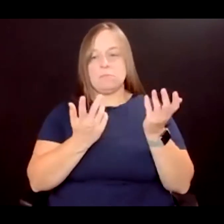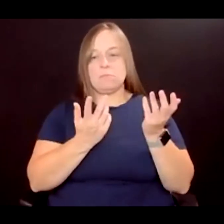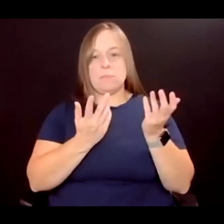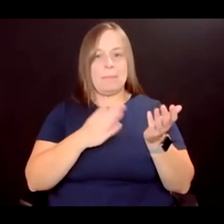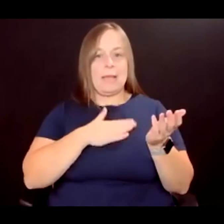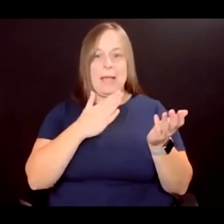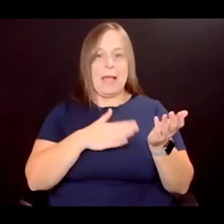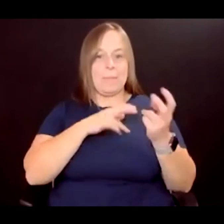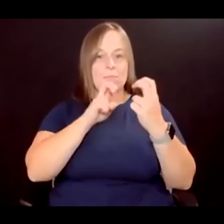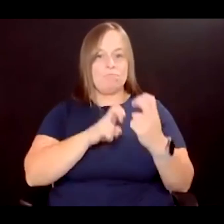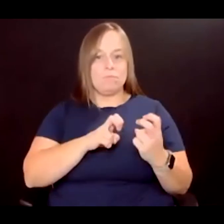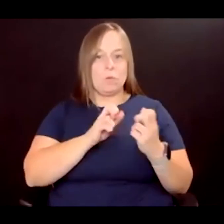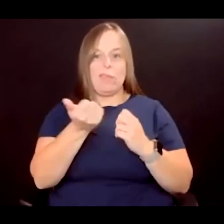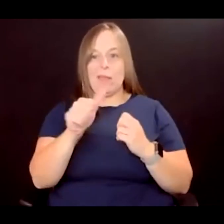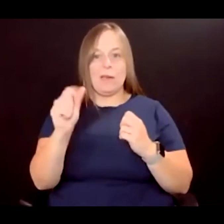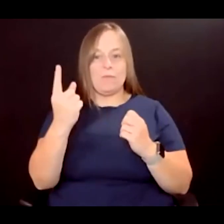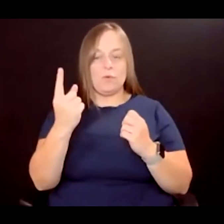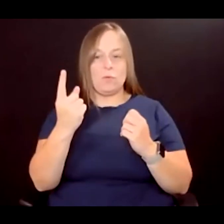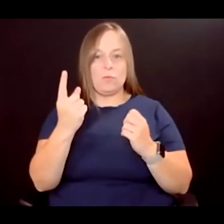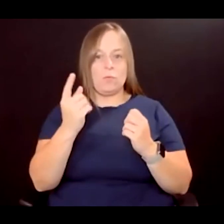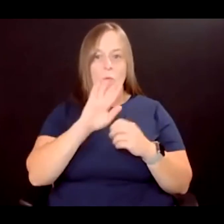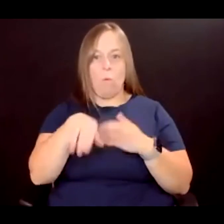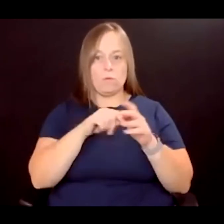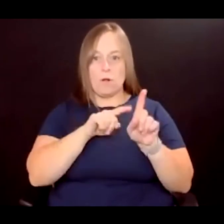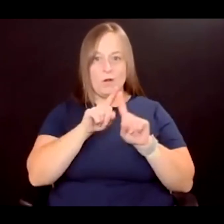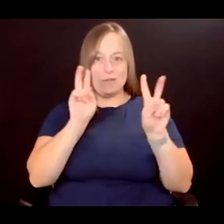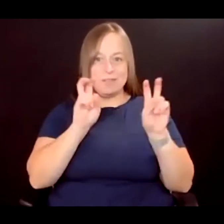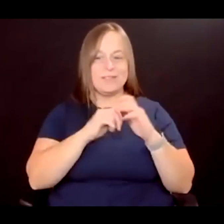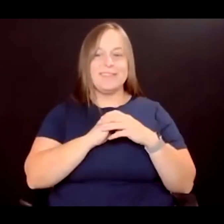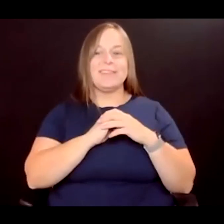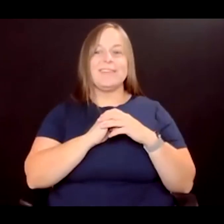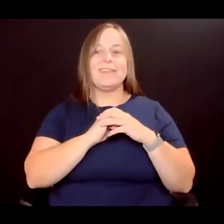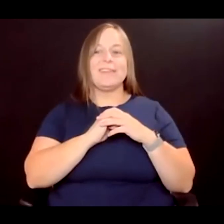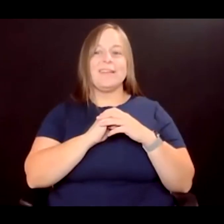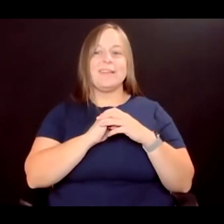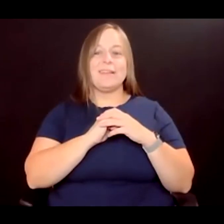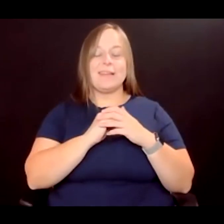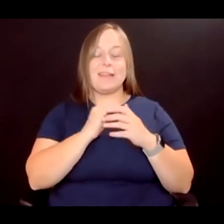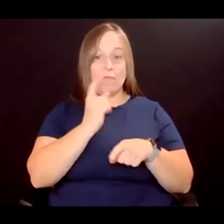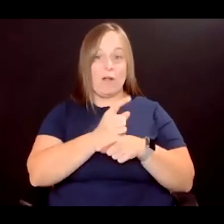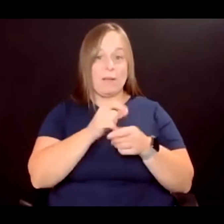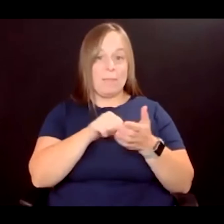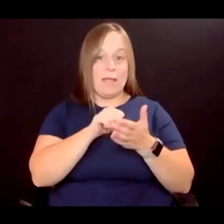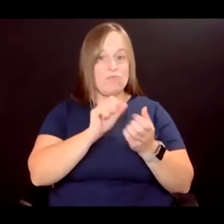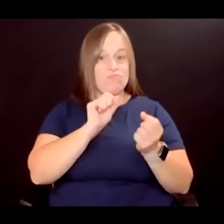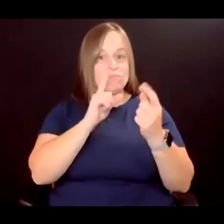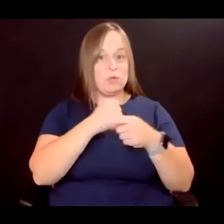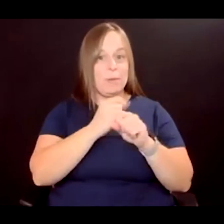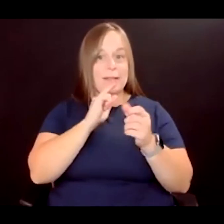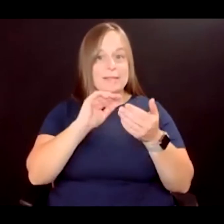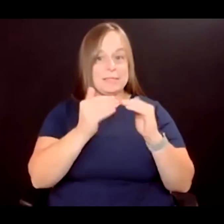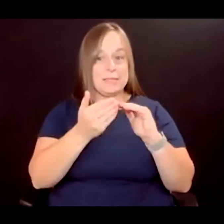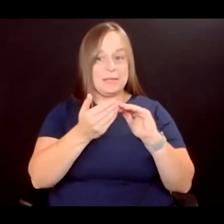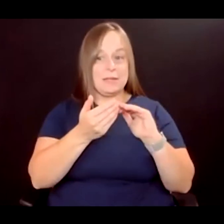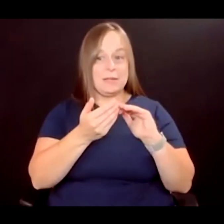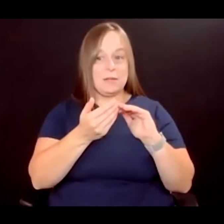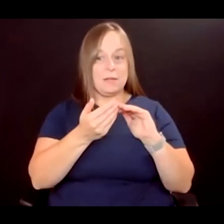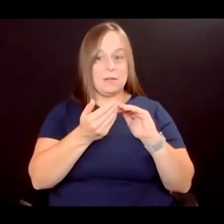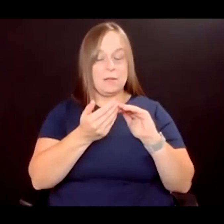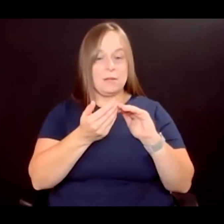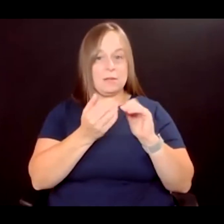up everybody's time. So Katie, by all means, you can follow that up again if you'd like. That's what I'm here for. You're